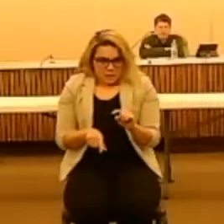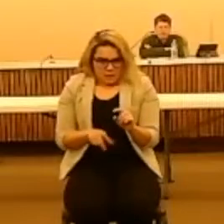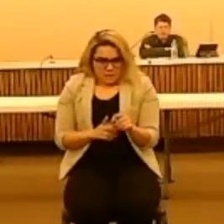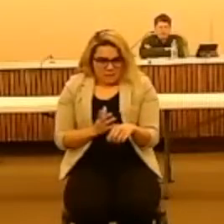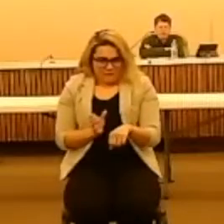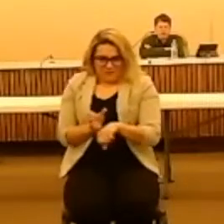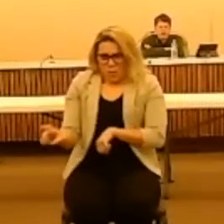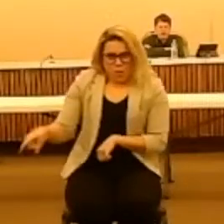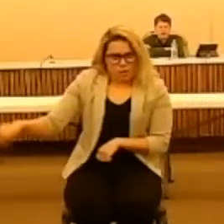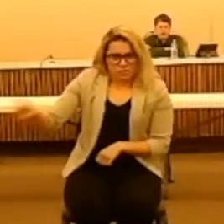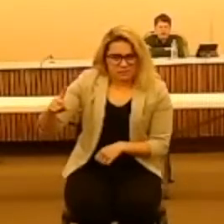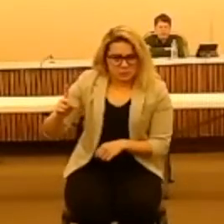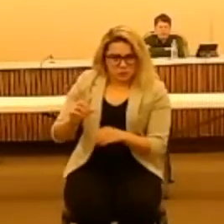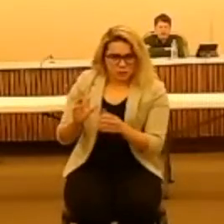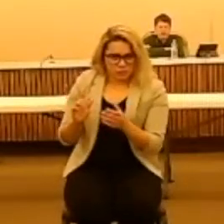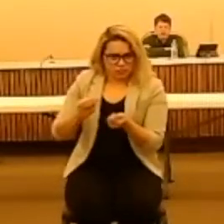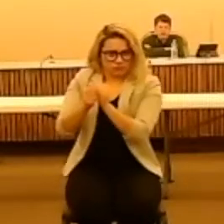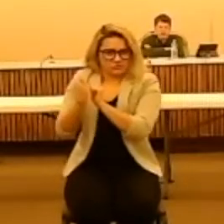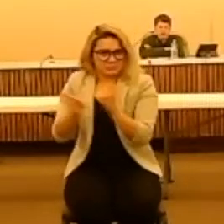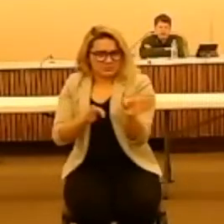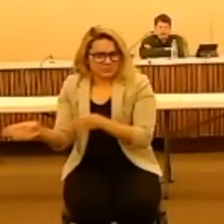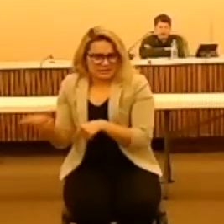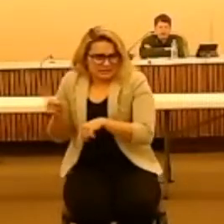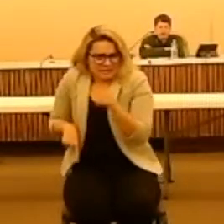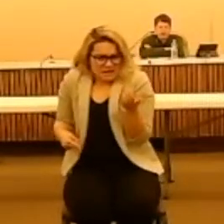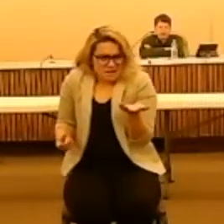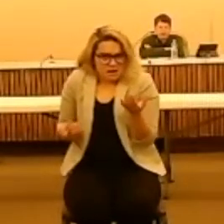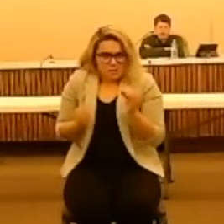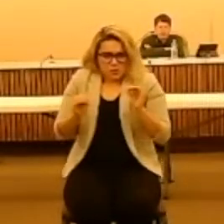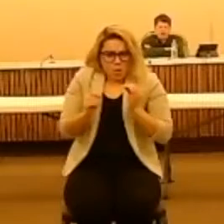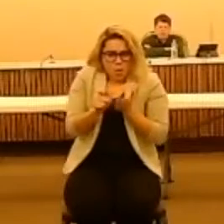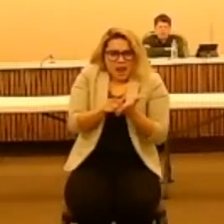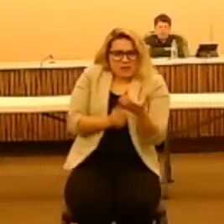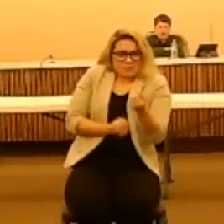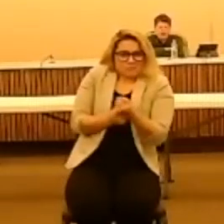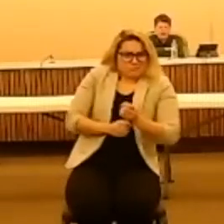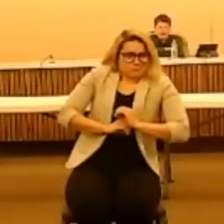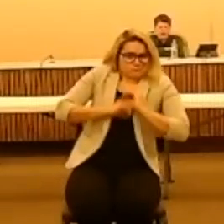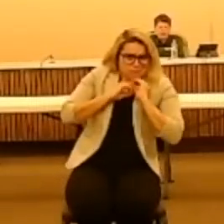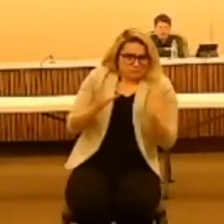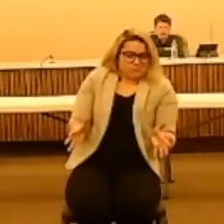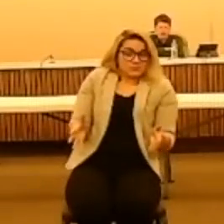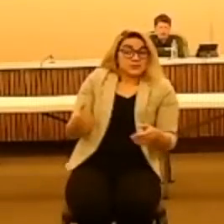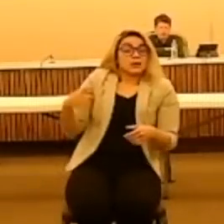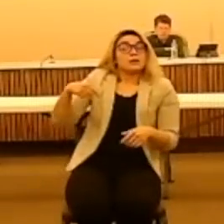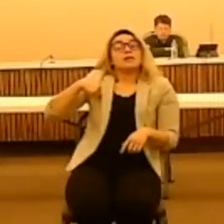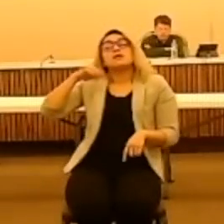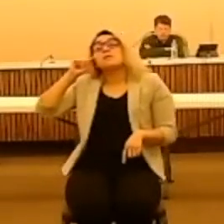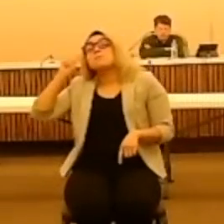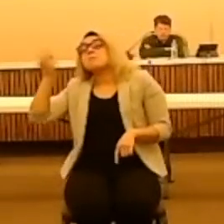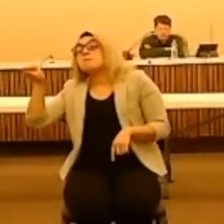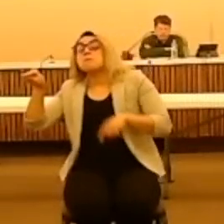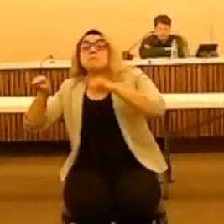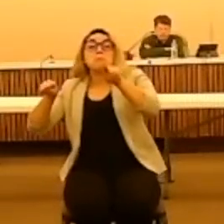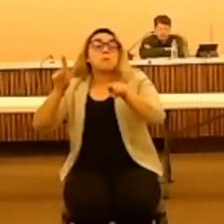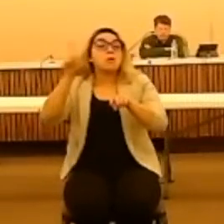as we're just looking at some of the stuff that's been going on in other locations,